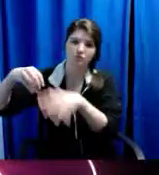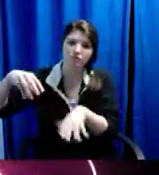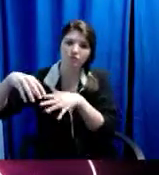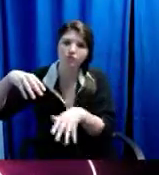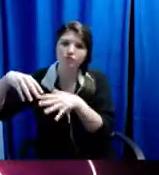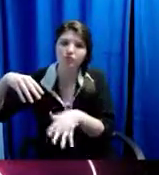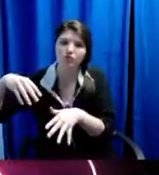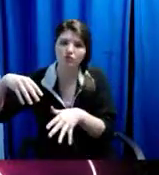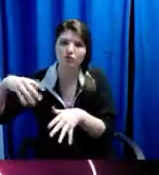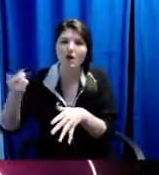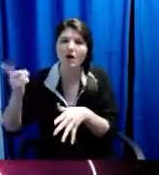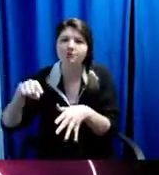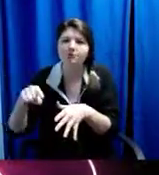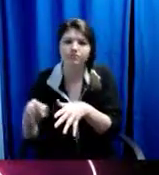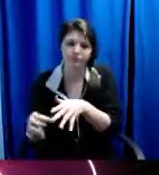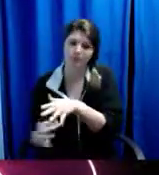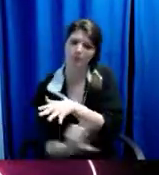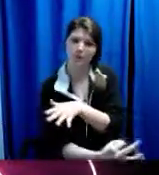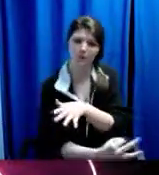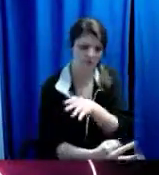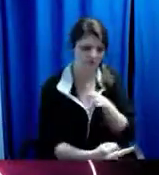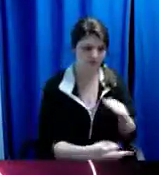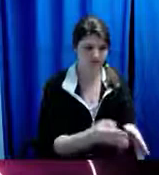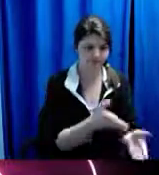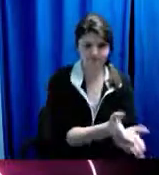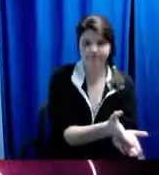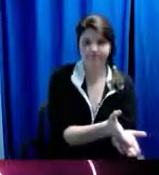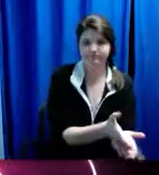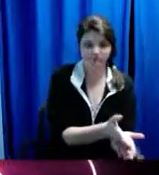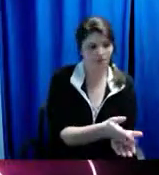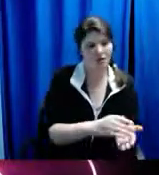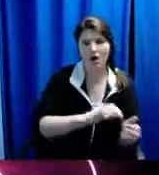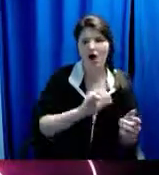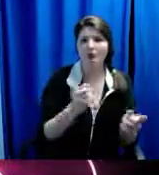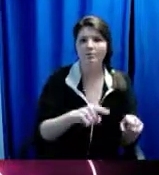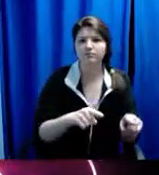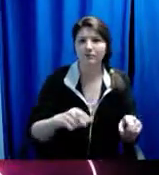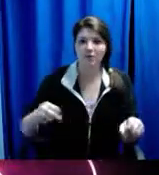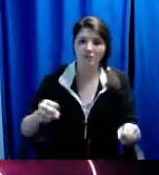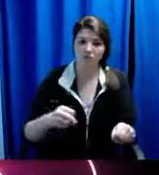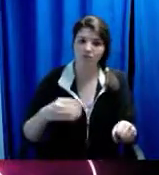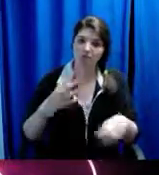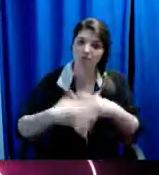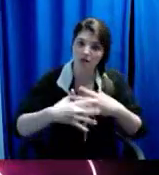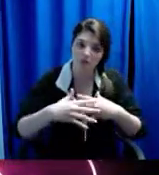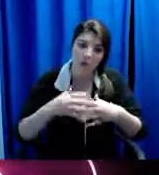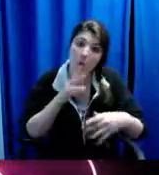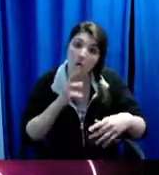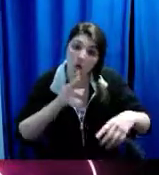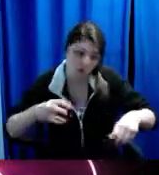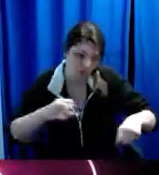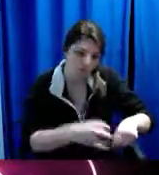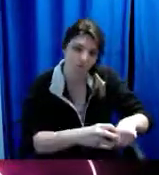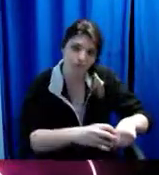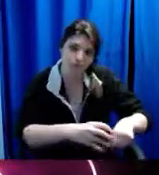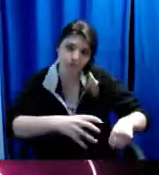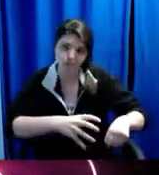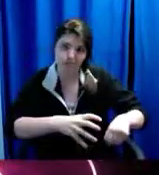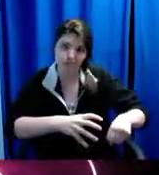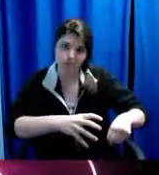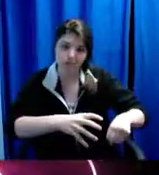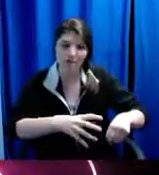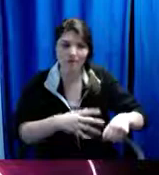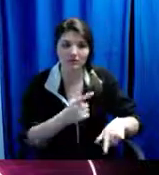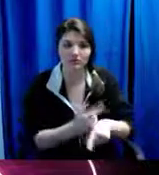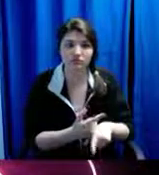Similarly, when the heart pumps blood into systemic aorta or into the pulmonary trunk, the blood flows with pressure in the